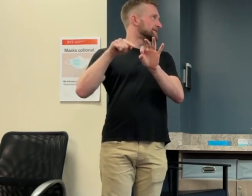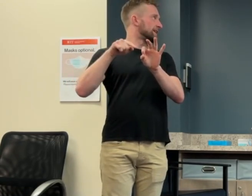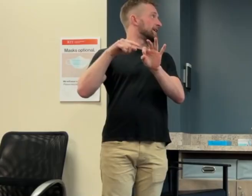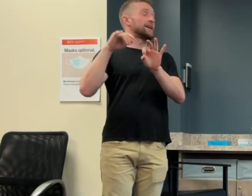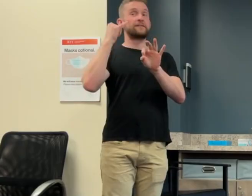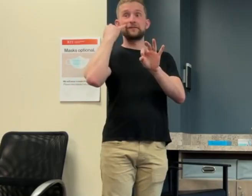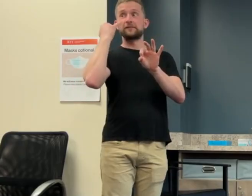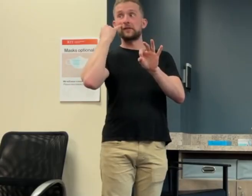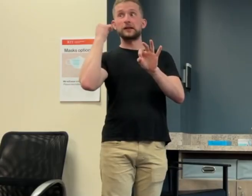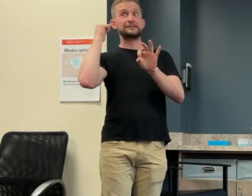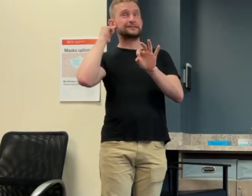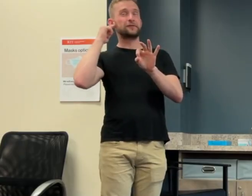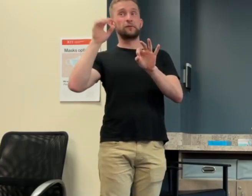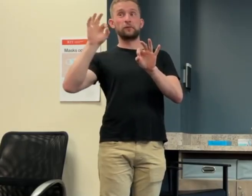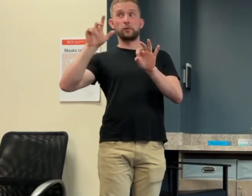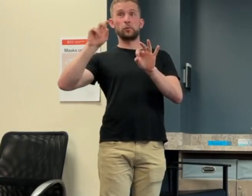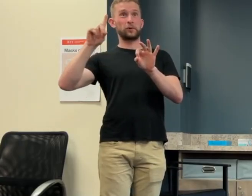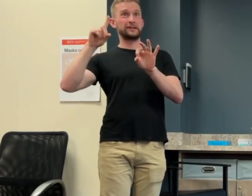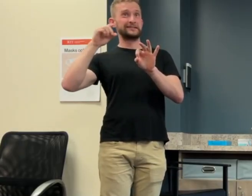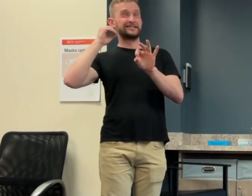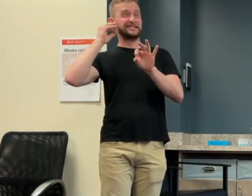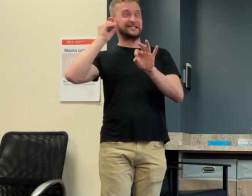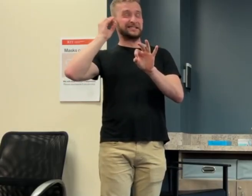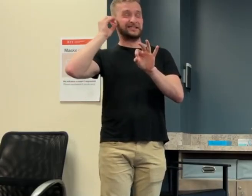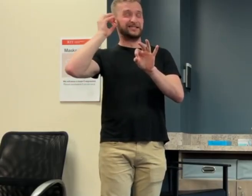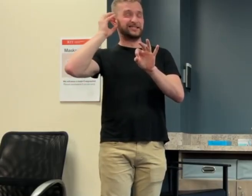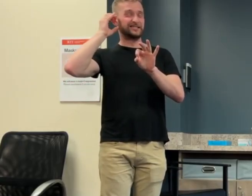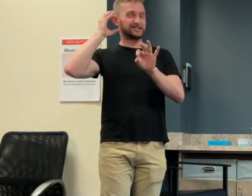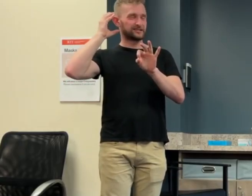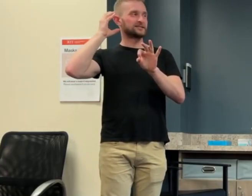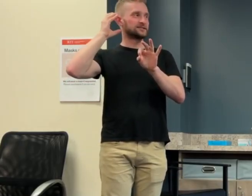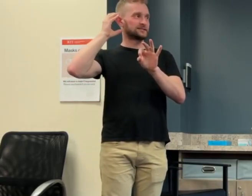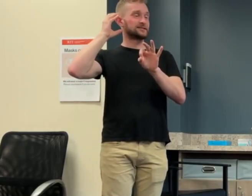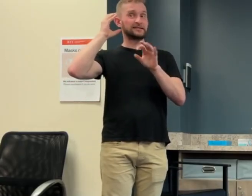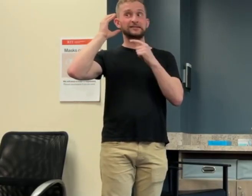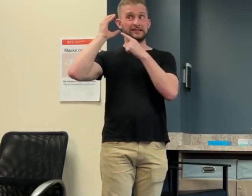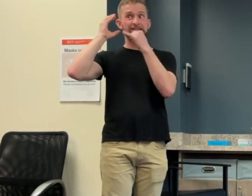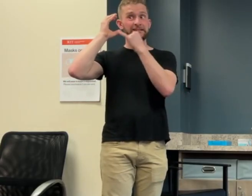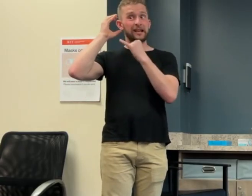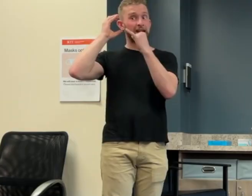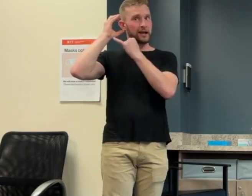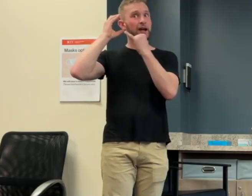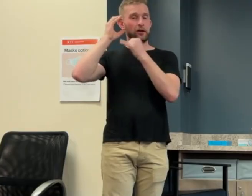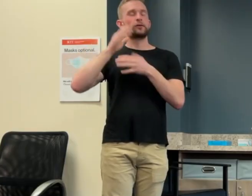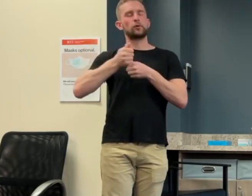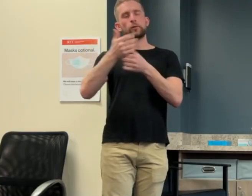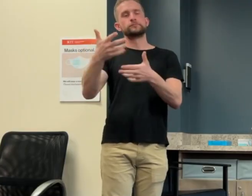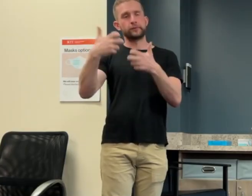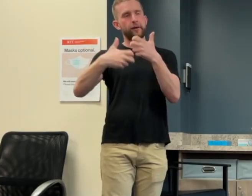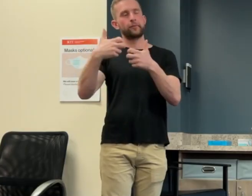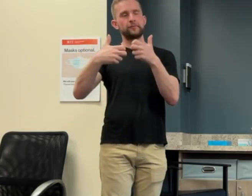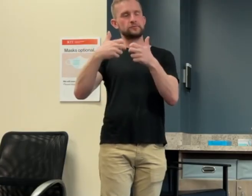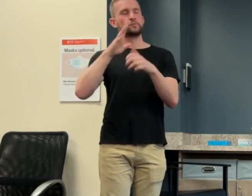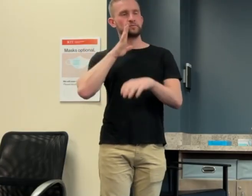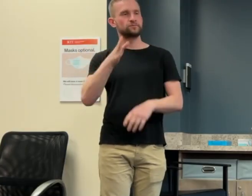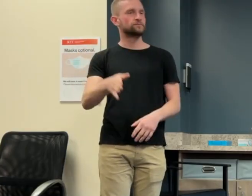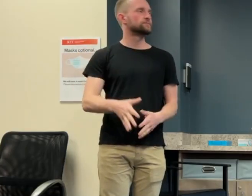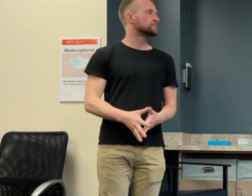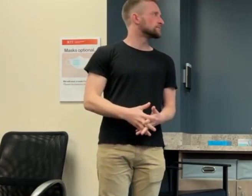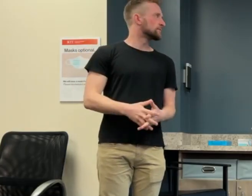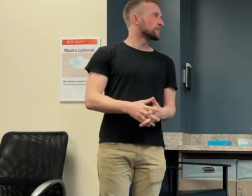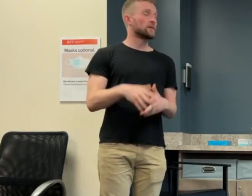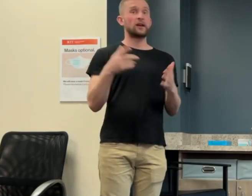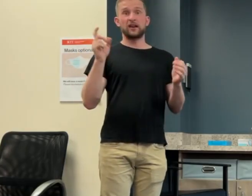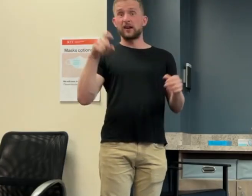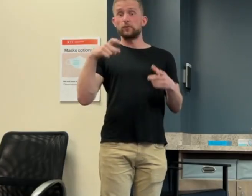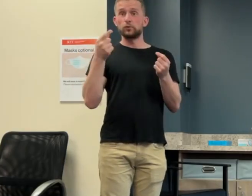infections. If an infection stays long enough, it can cause problems in the middle ear space. So in order to get that